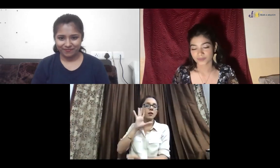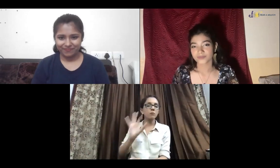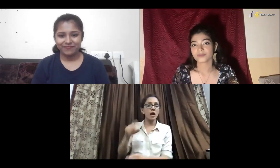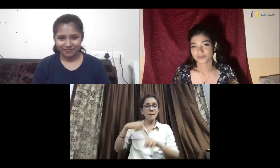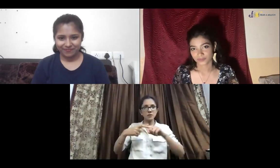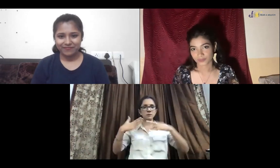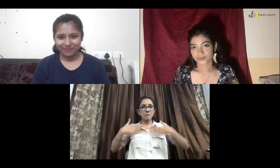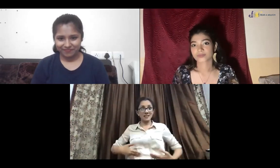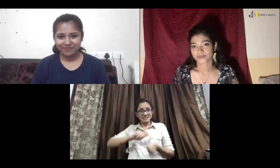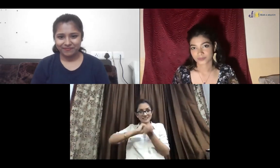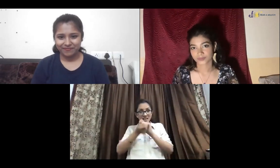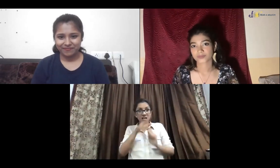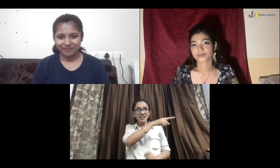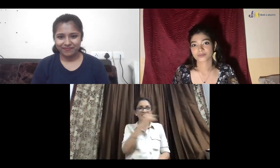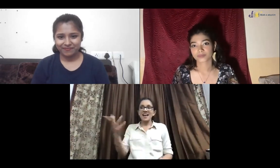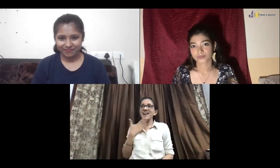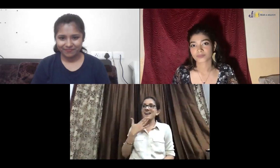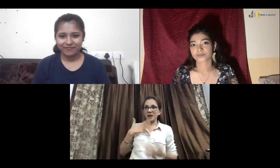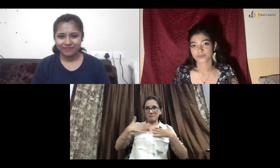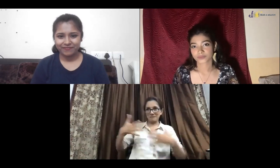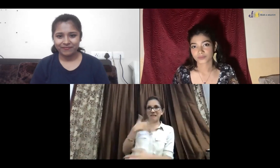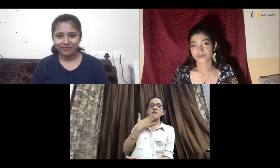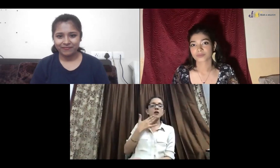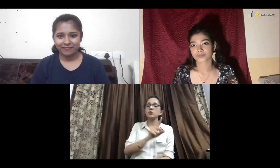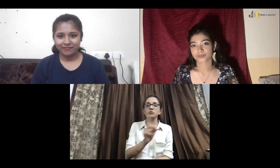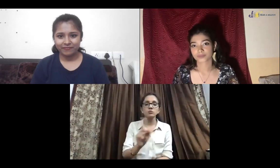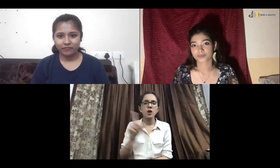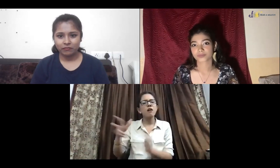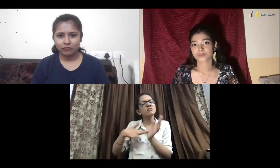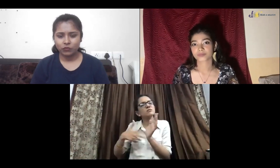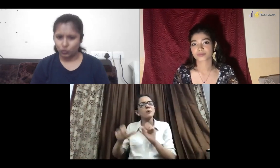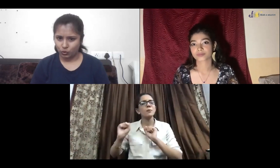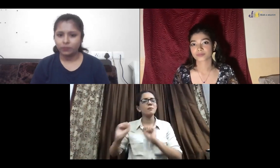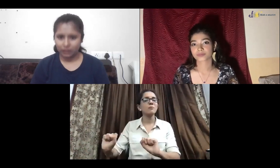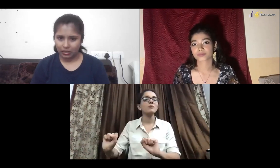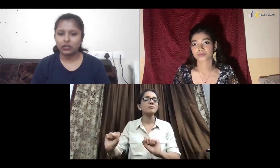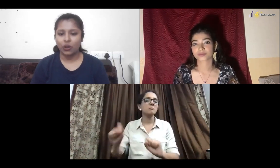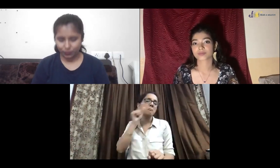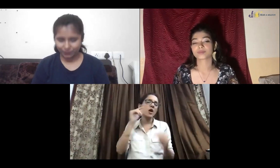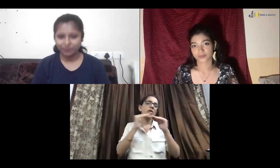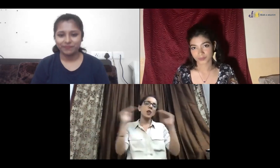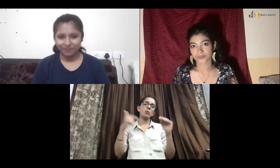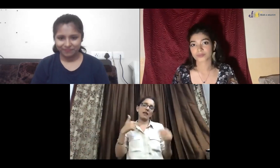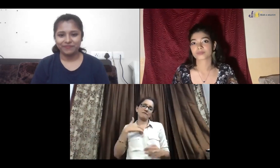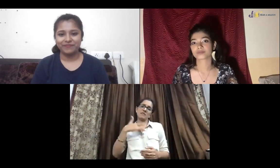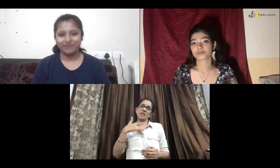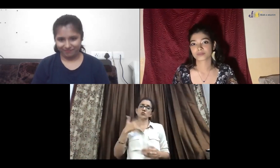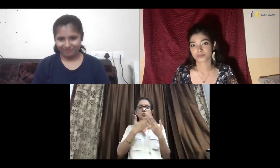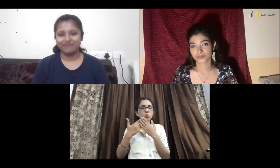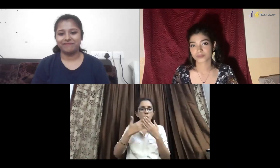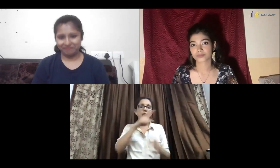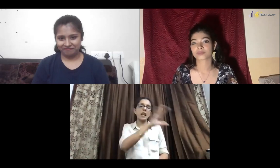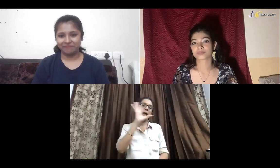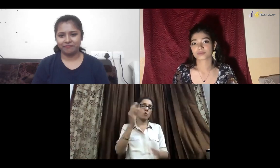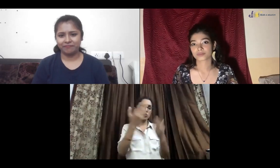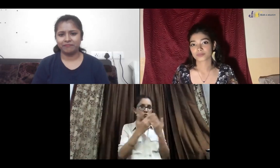boys have to respect the girls as well. If their body is changing, they should not make fun of that. That's natural thing.